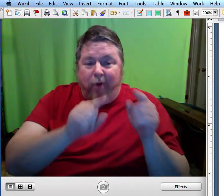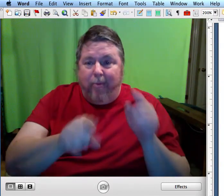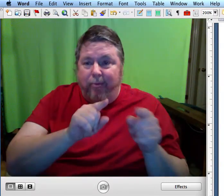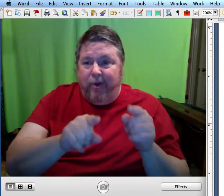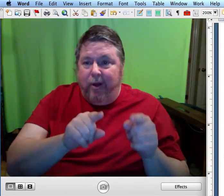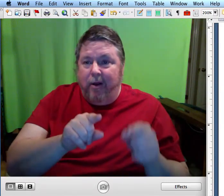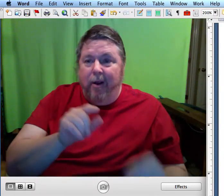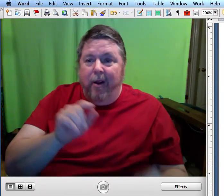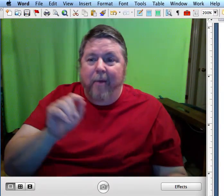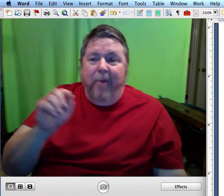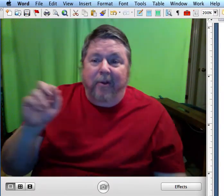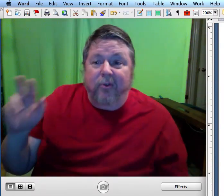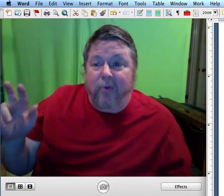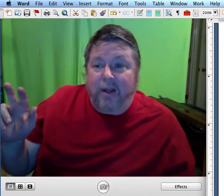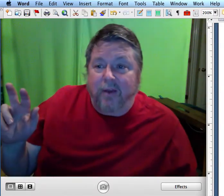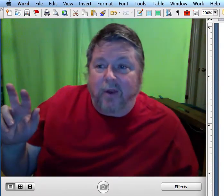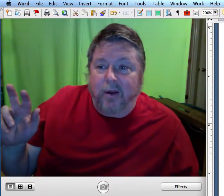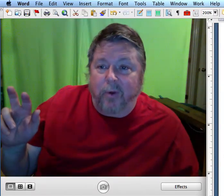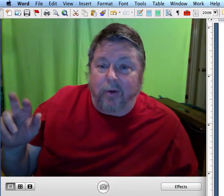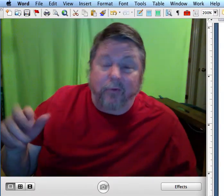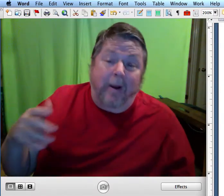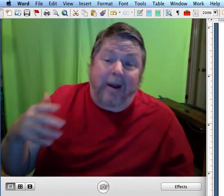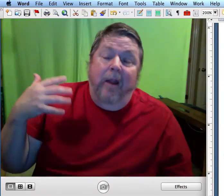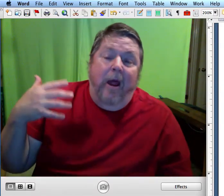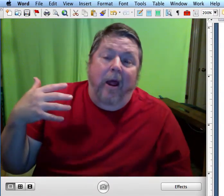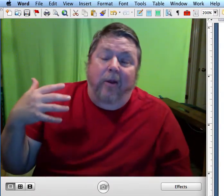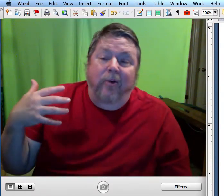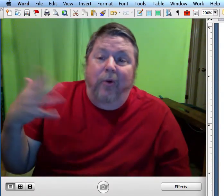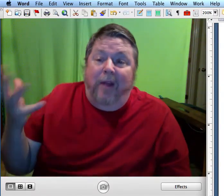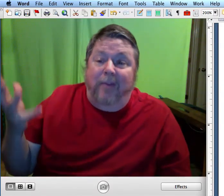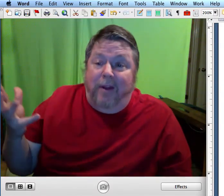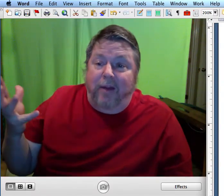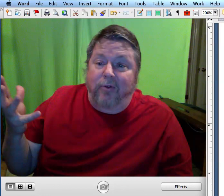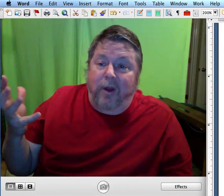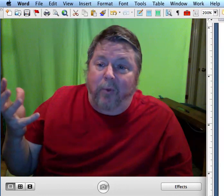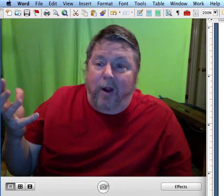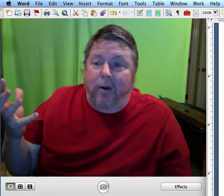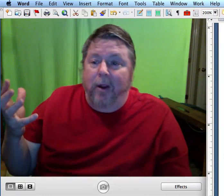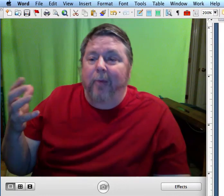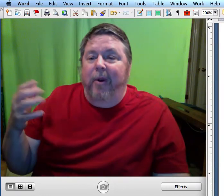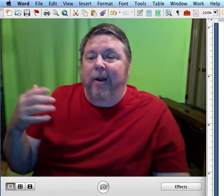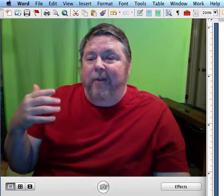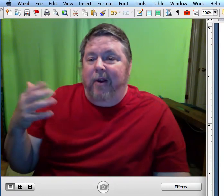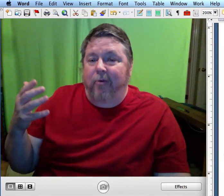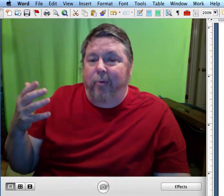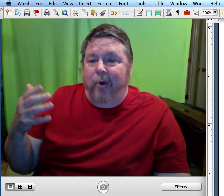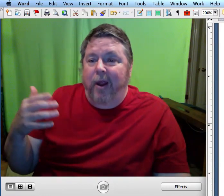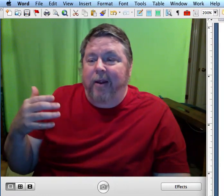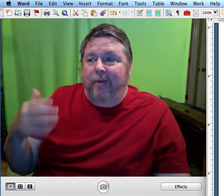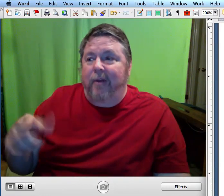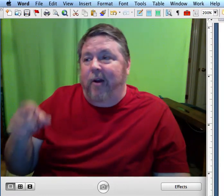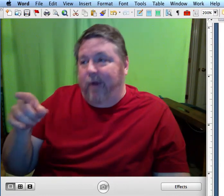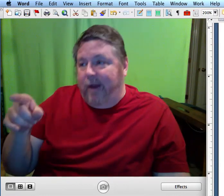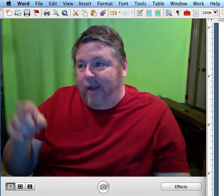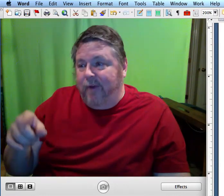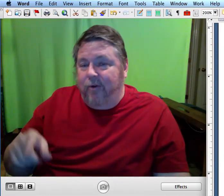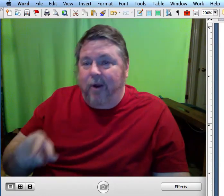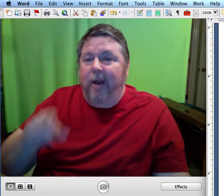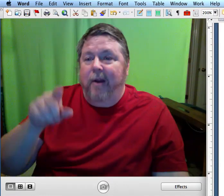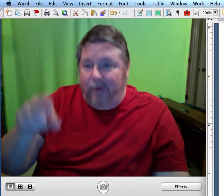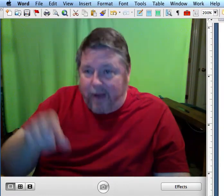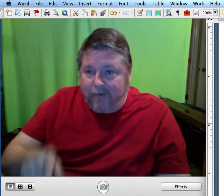2 problems in it, but there's 3 things I did well. There's probably 24 things you did well, but let's not go overboard. Yes, I generated that